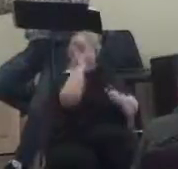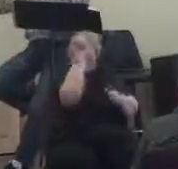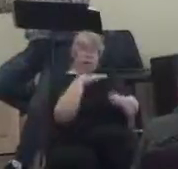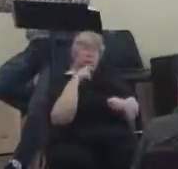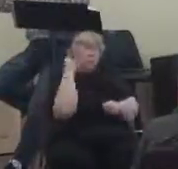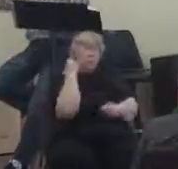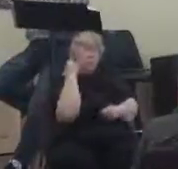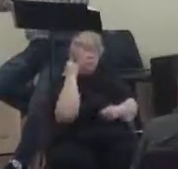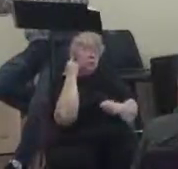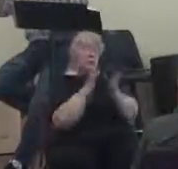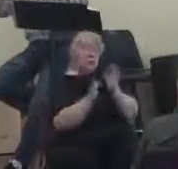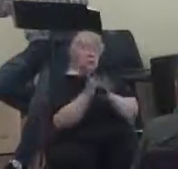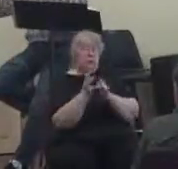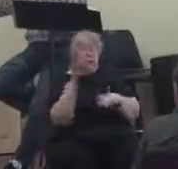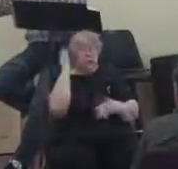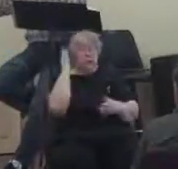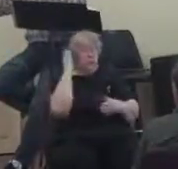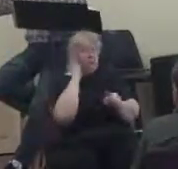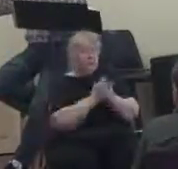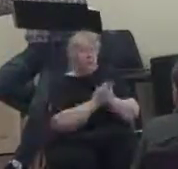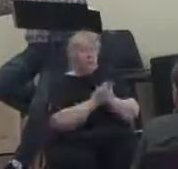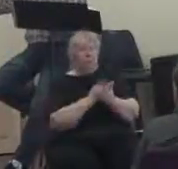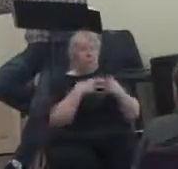to take time out and heal it.